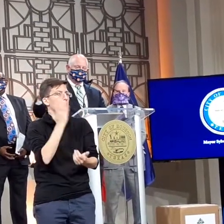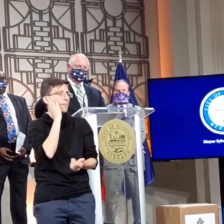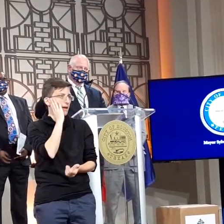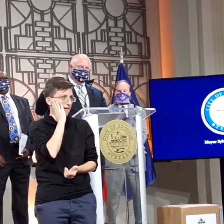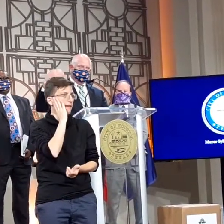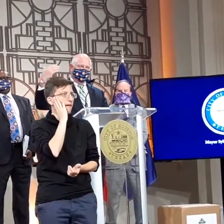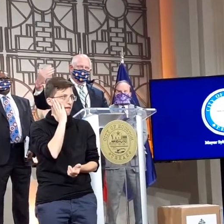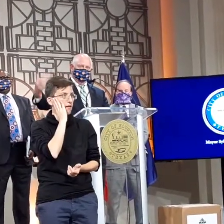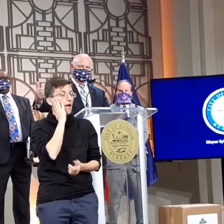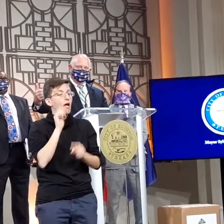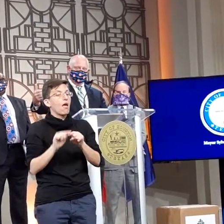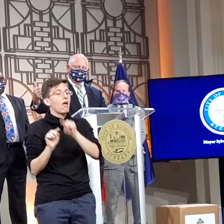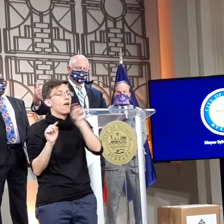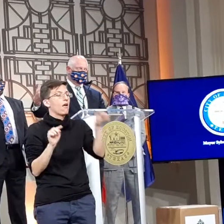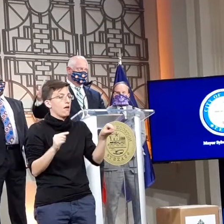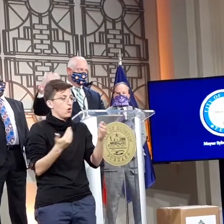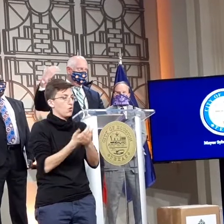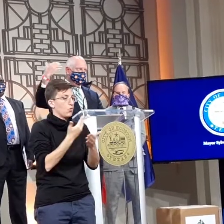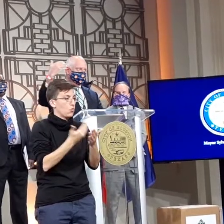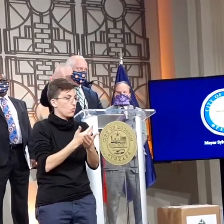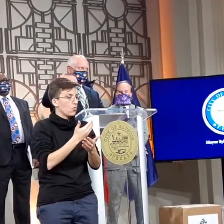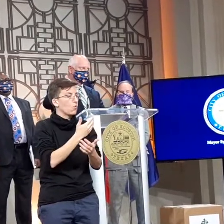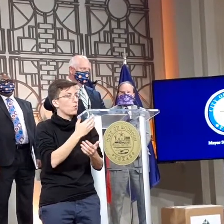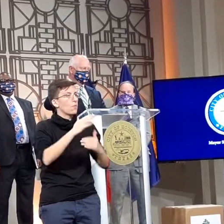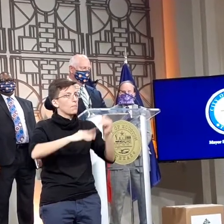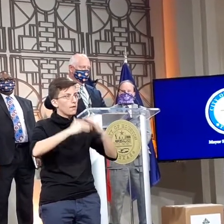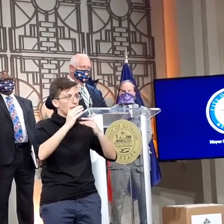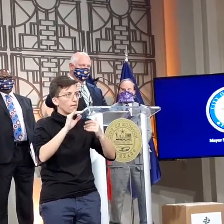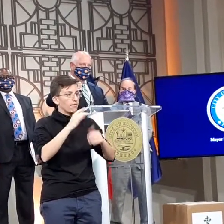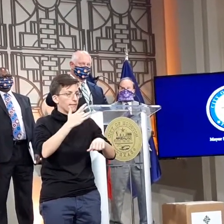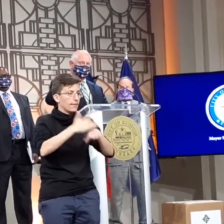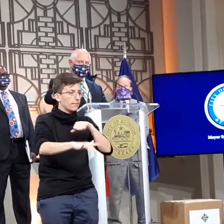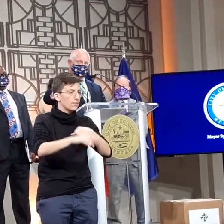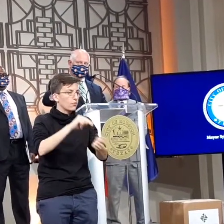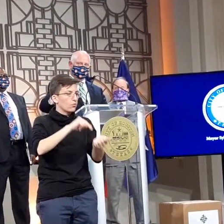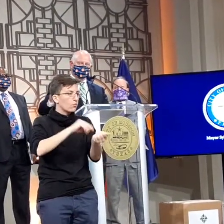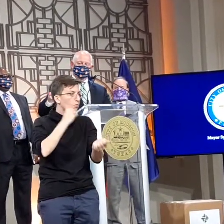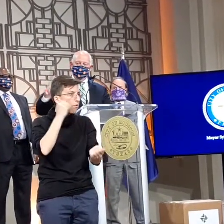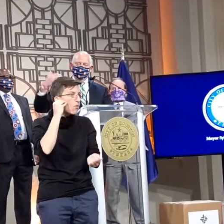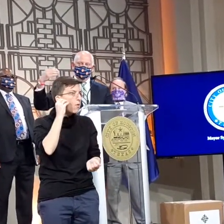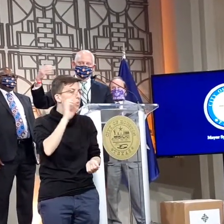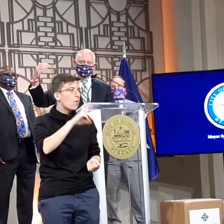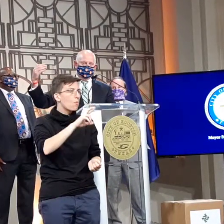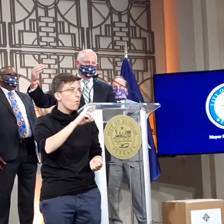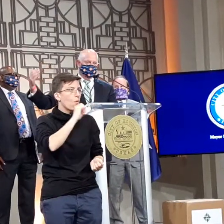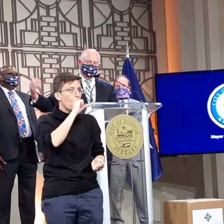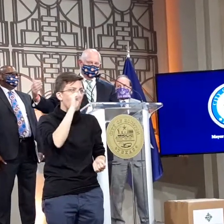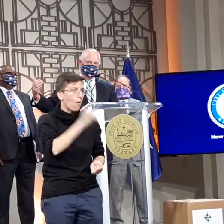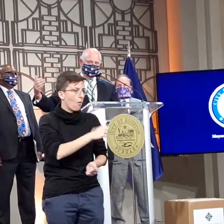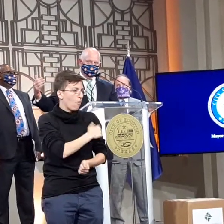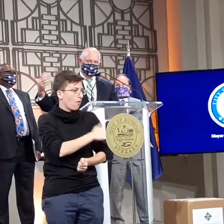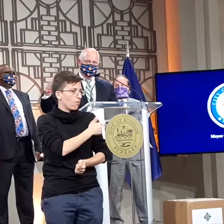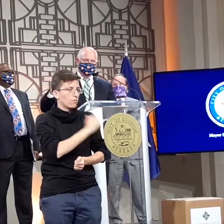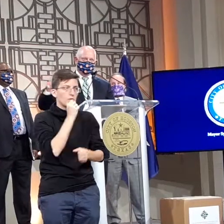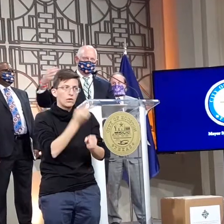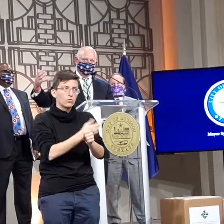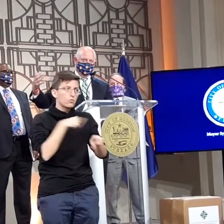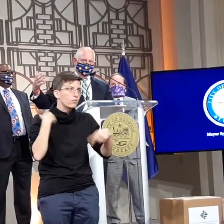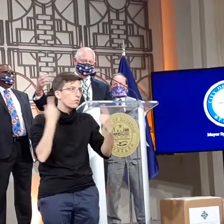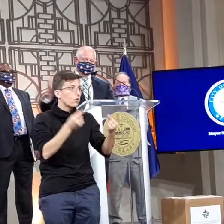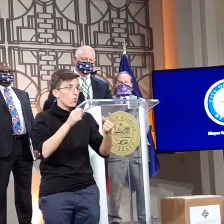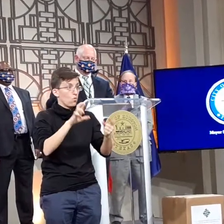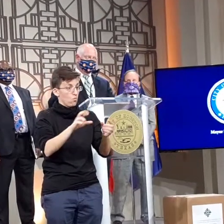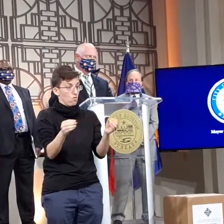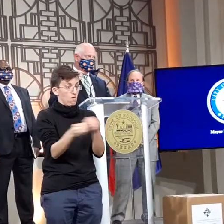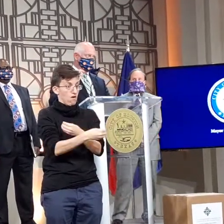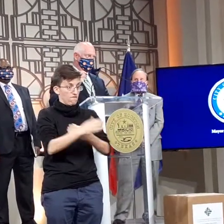buildings, for example, maybe an empty nursing home or a previously unoccupied hospital or even an office building, and try to build that into a